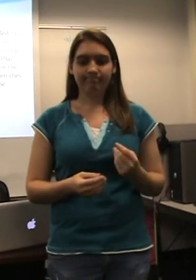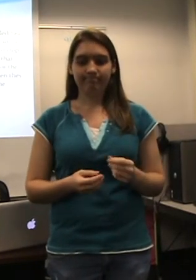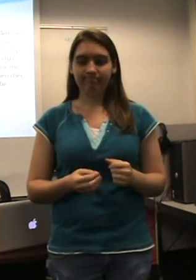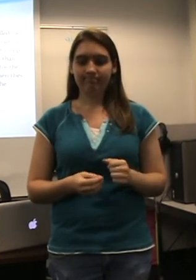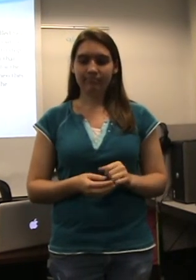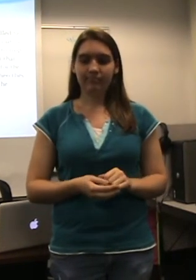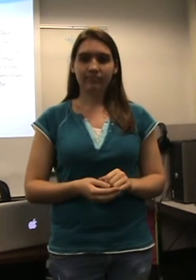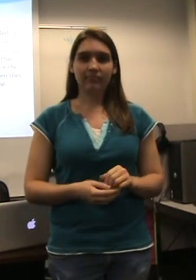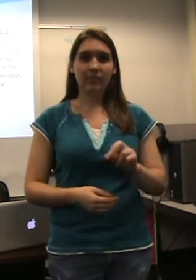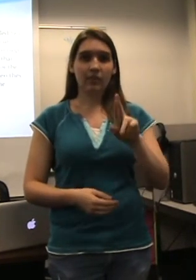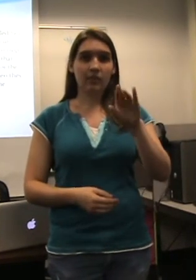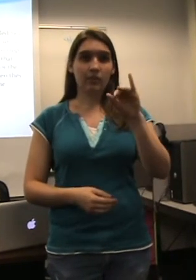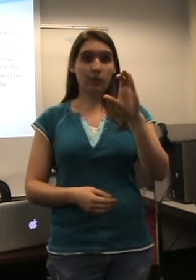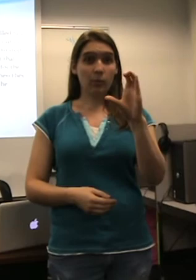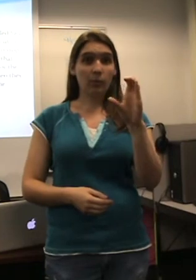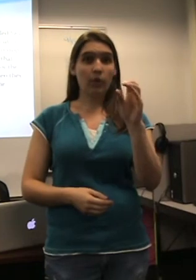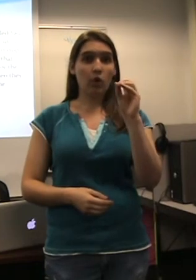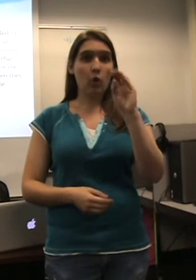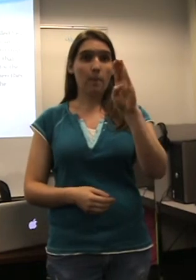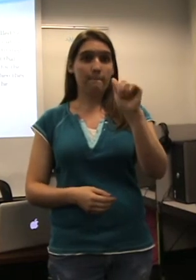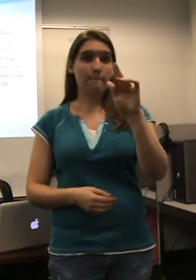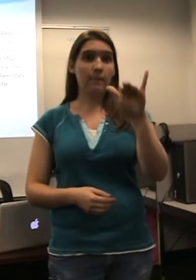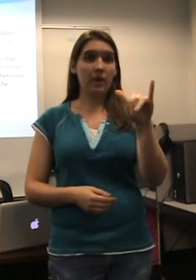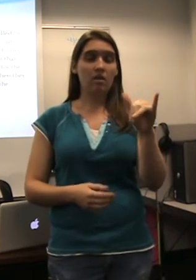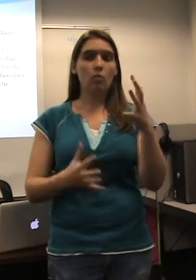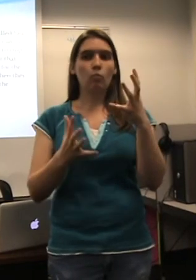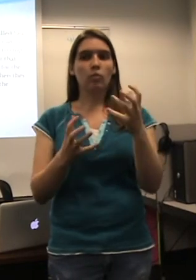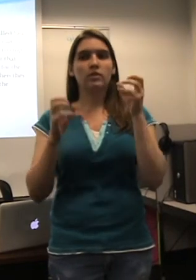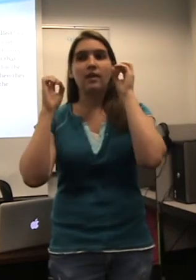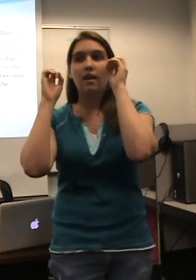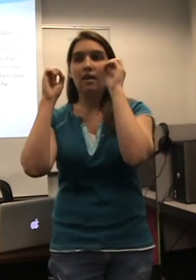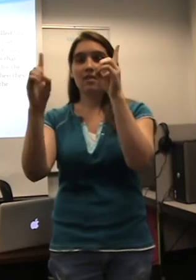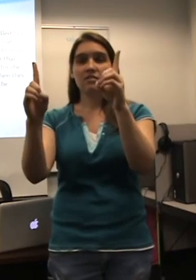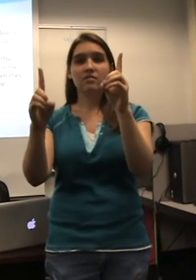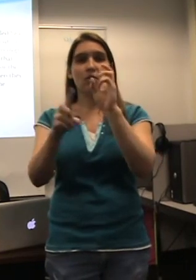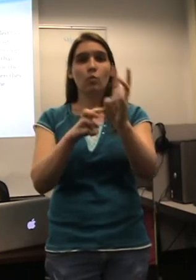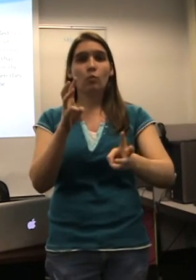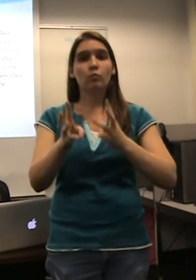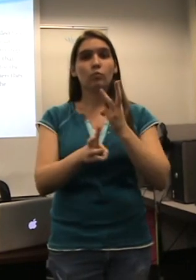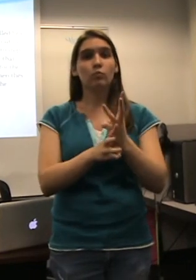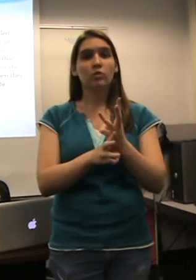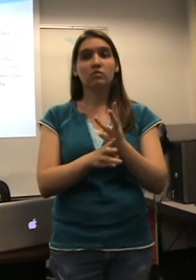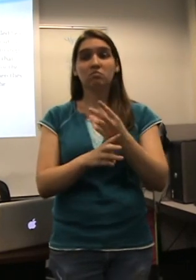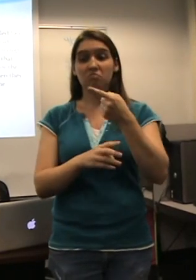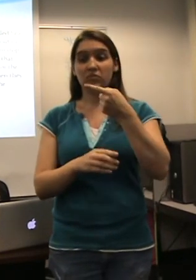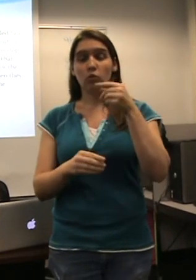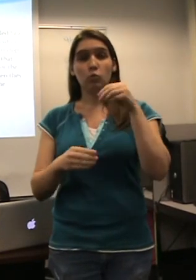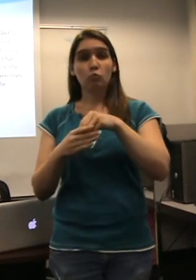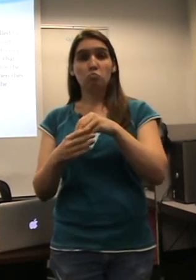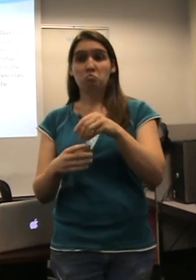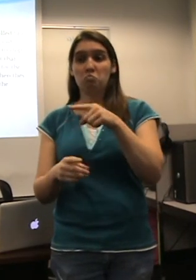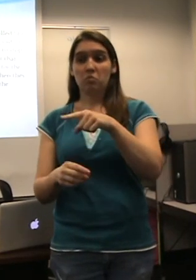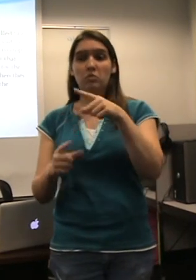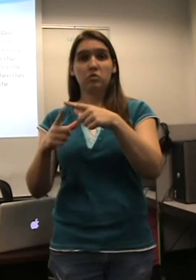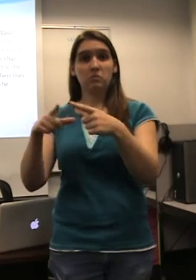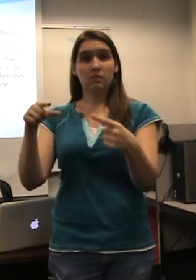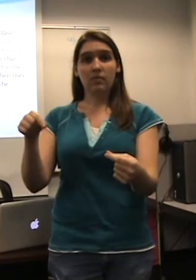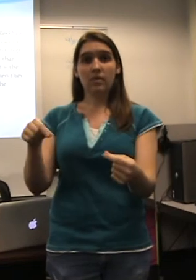Rico Berry really wants to educate the world, especially Japan, about the dolphin slaughters and how negative